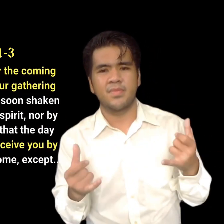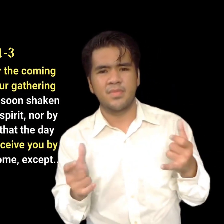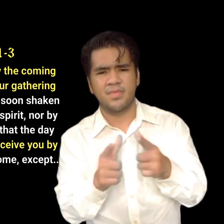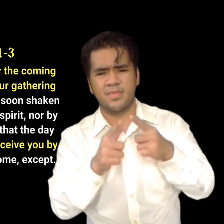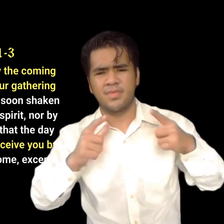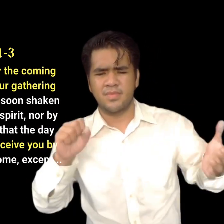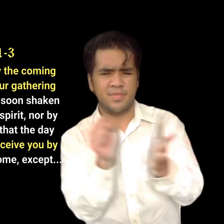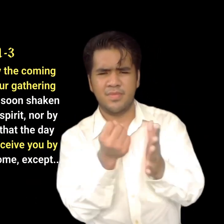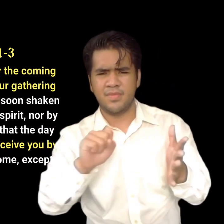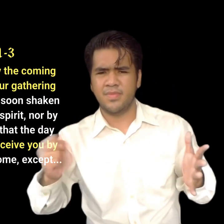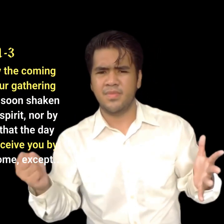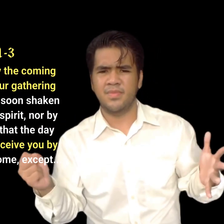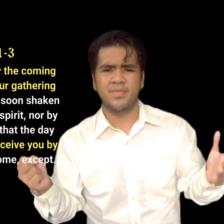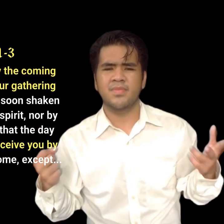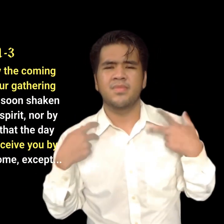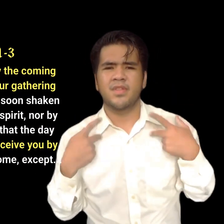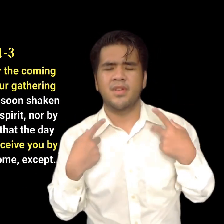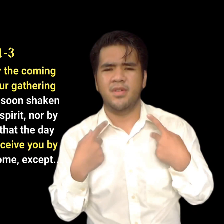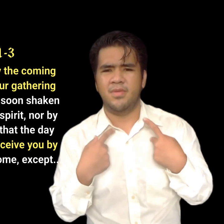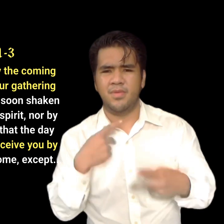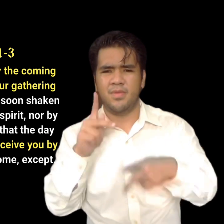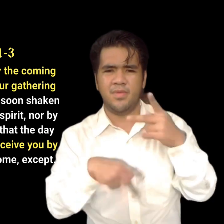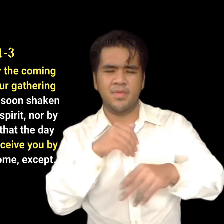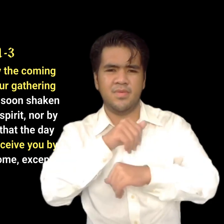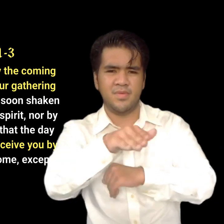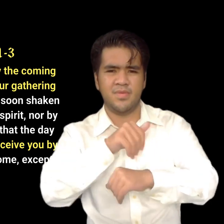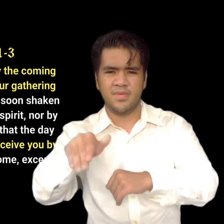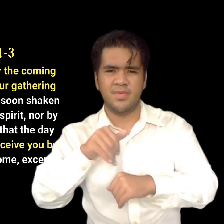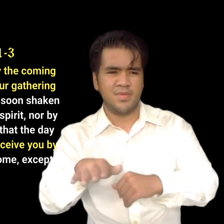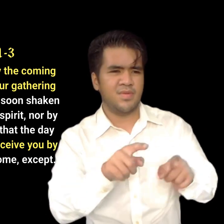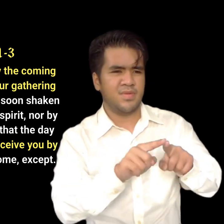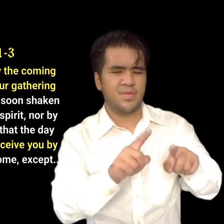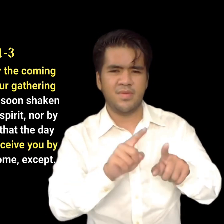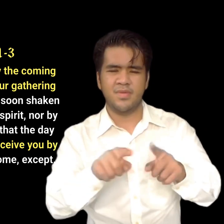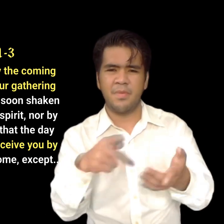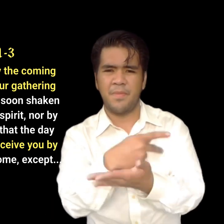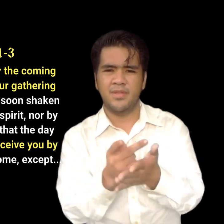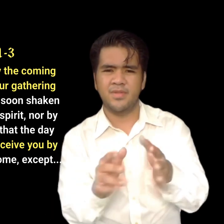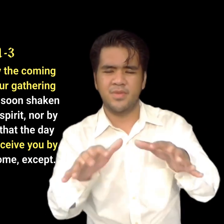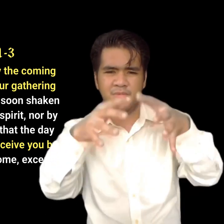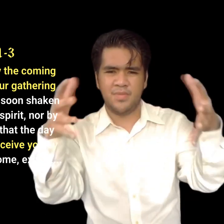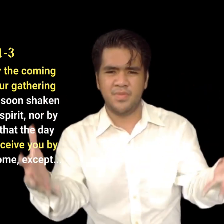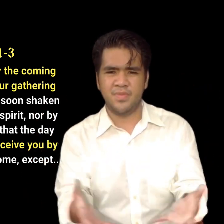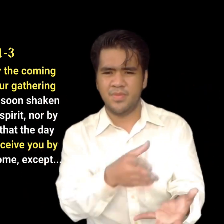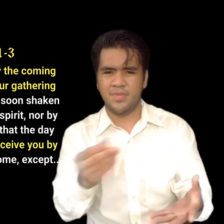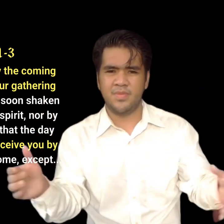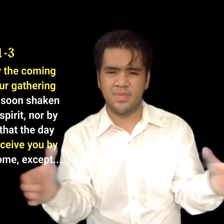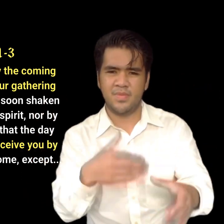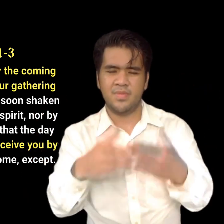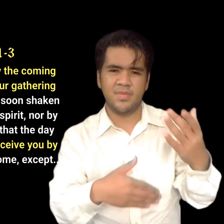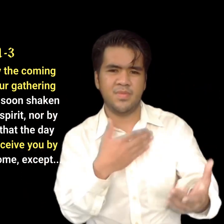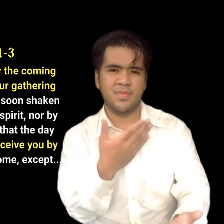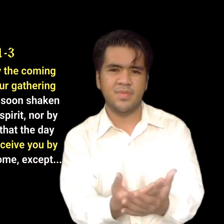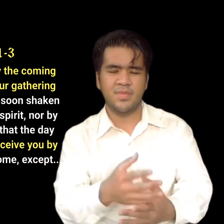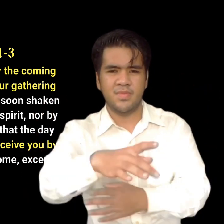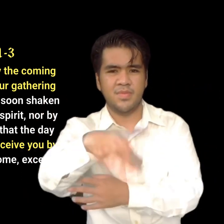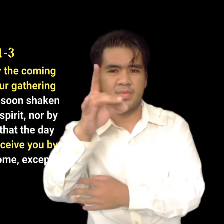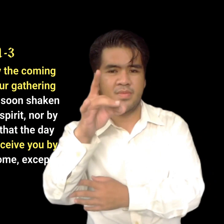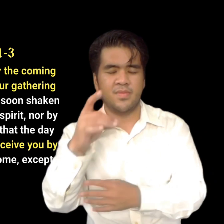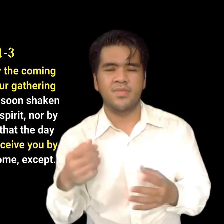any means. For the coming of our Lord Jesus Christ and our gathering together unto him, or in other words, being raptured in the air to meet